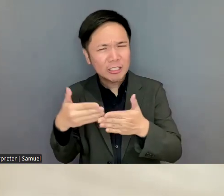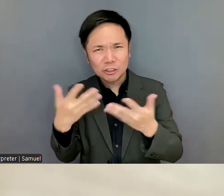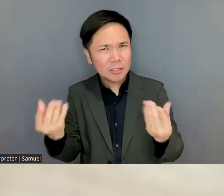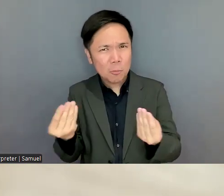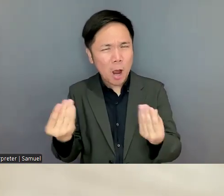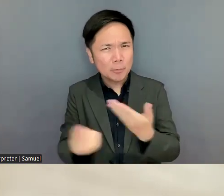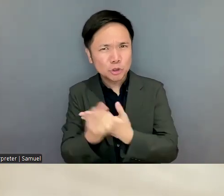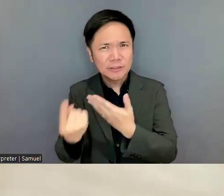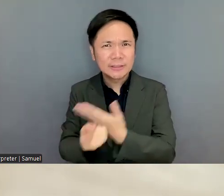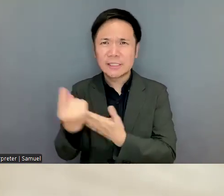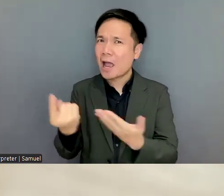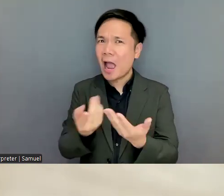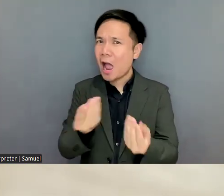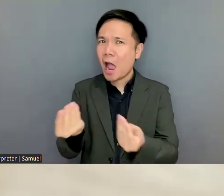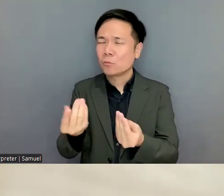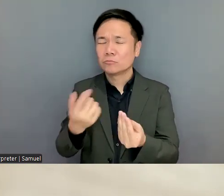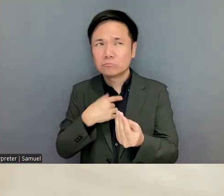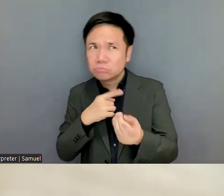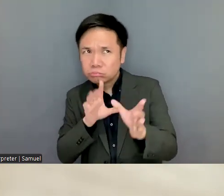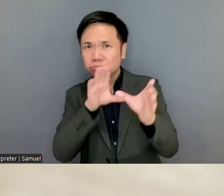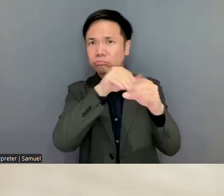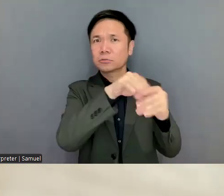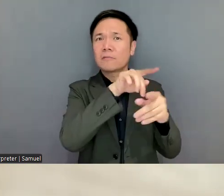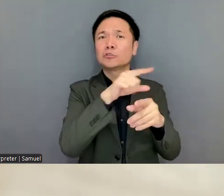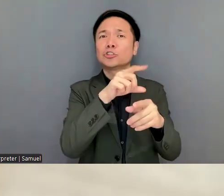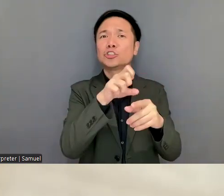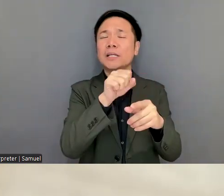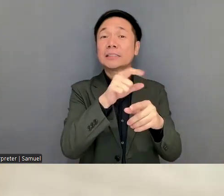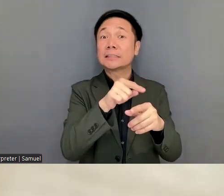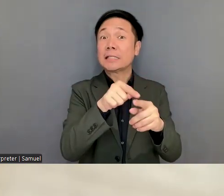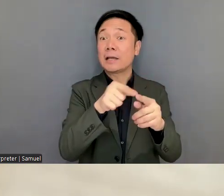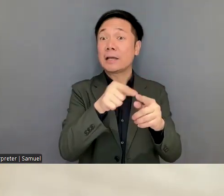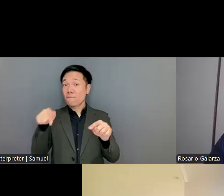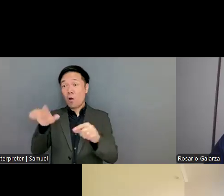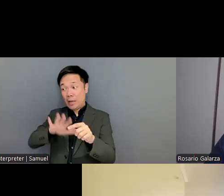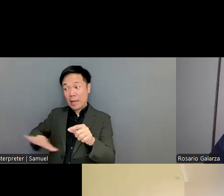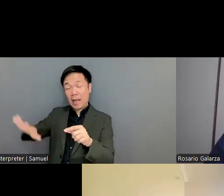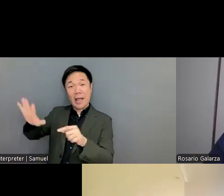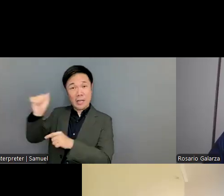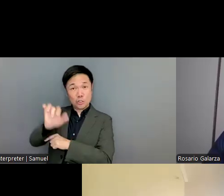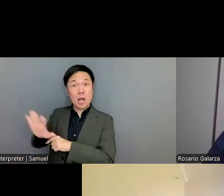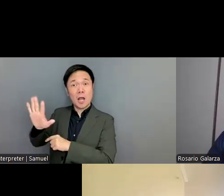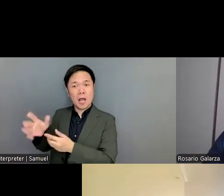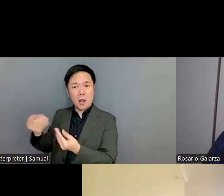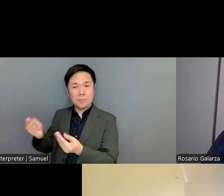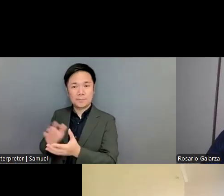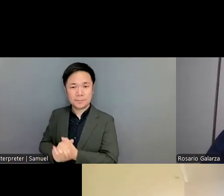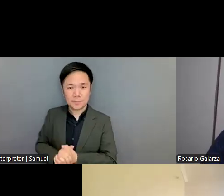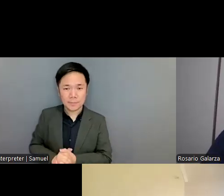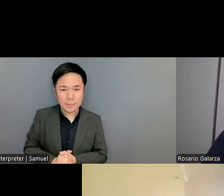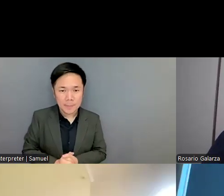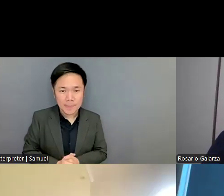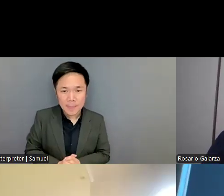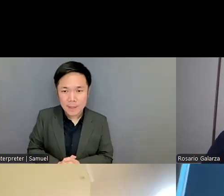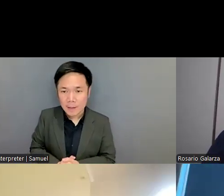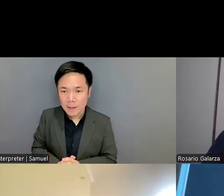in GDS 2018 and 2022 in Asia. But maybe if you can, we have